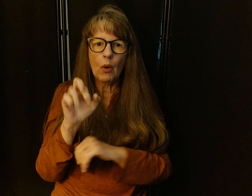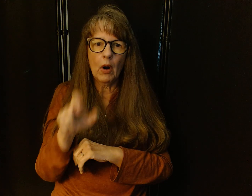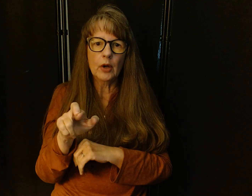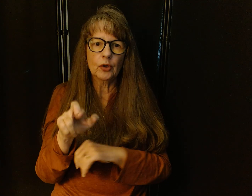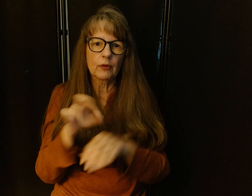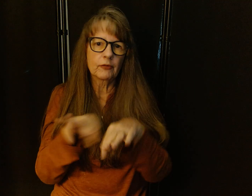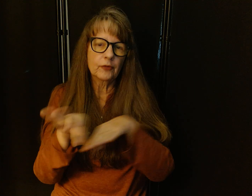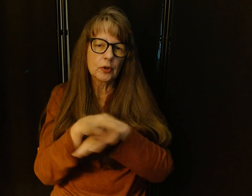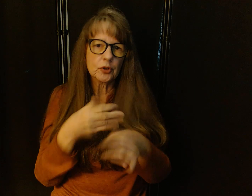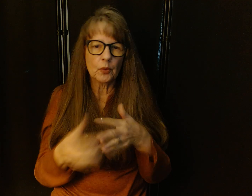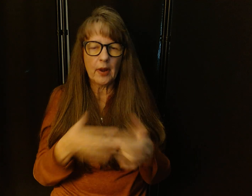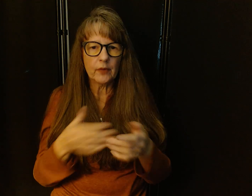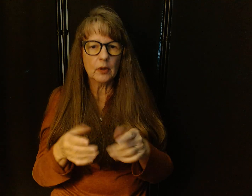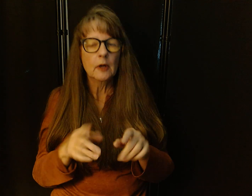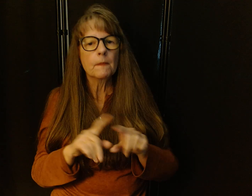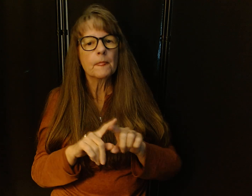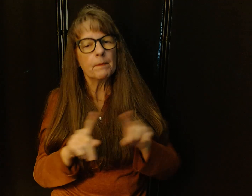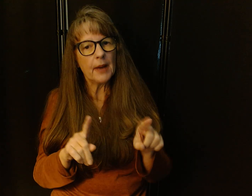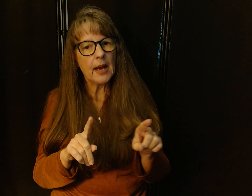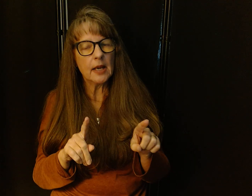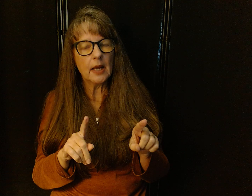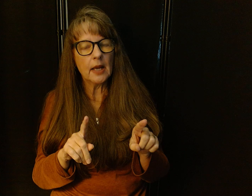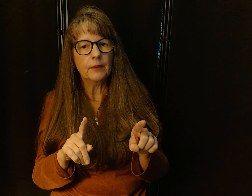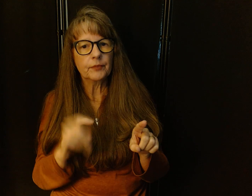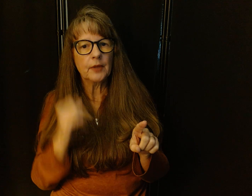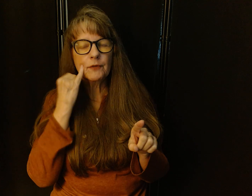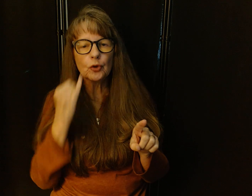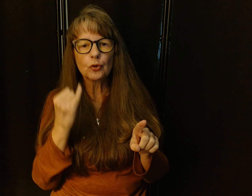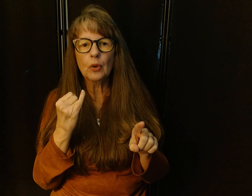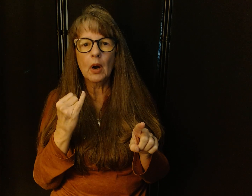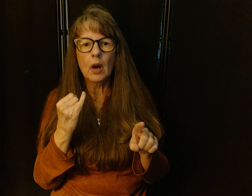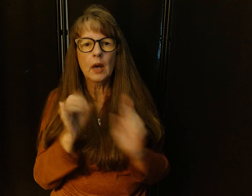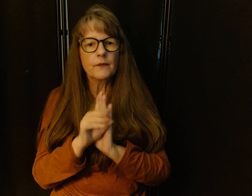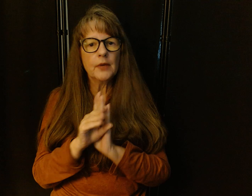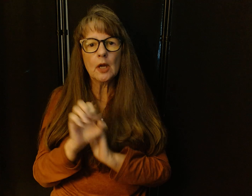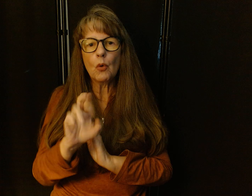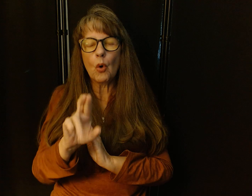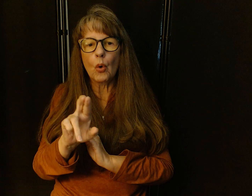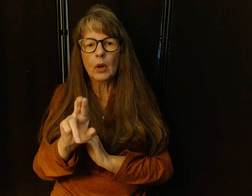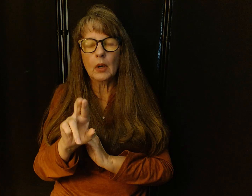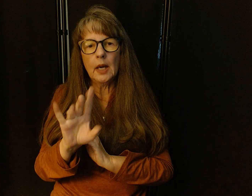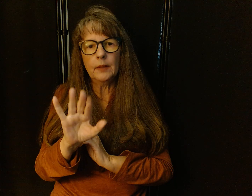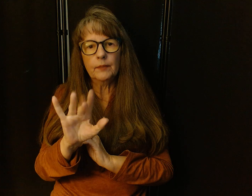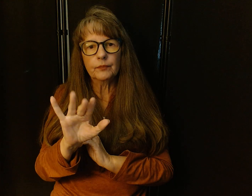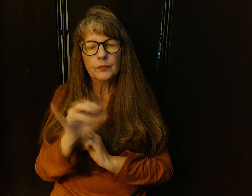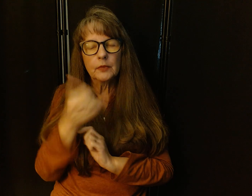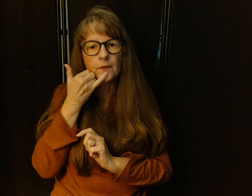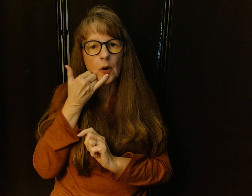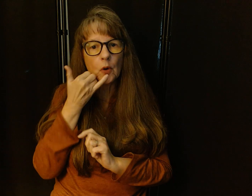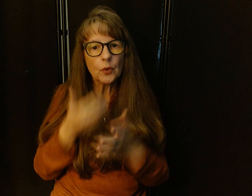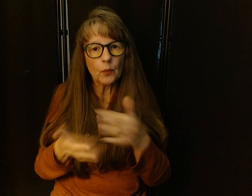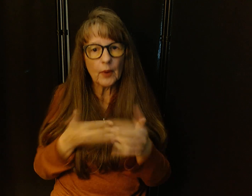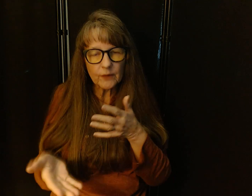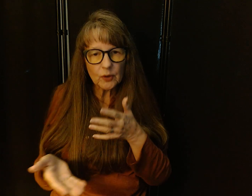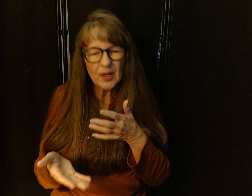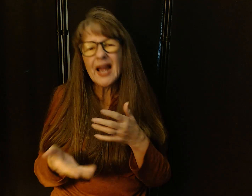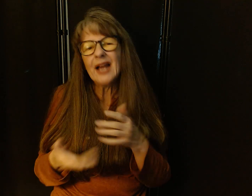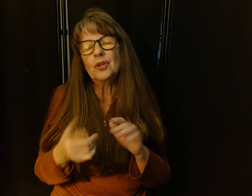on your foot or whatever. But if you're on a video or the phone or whatever, and you